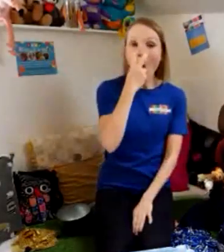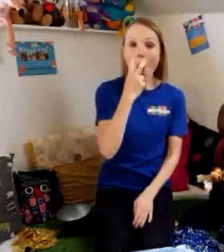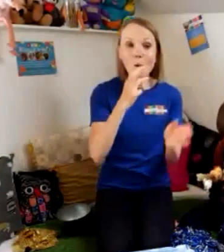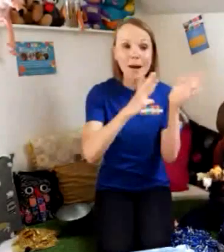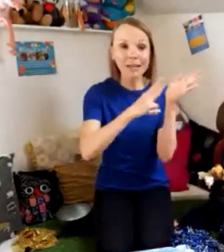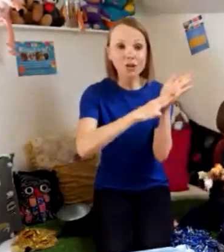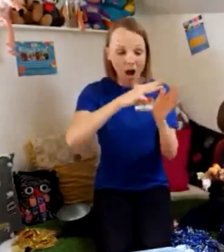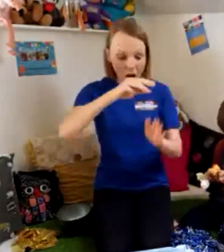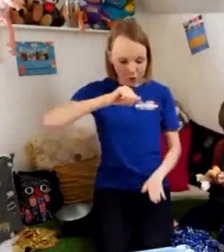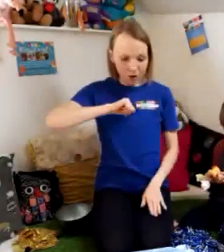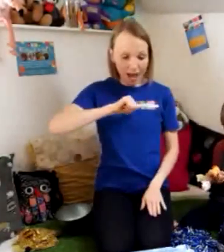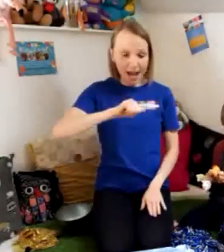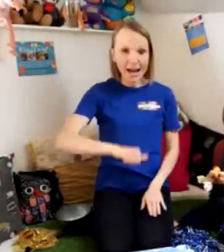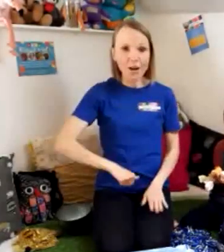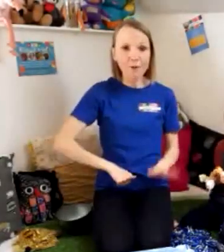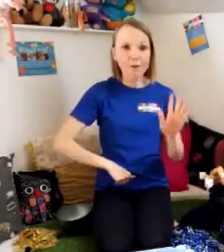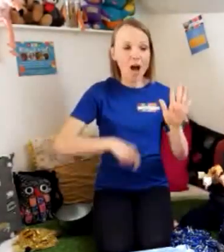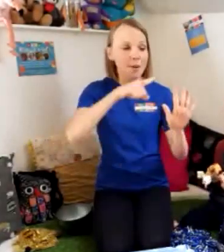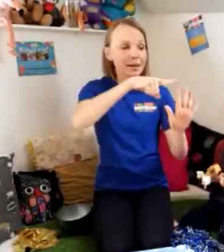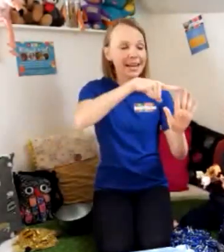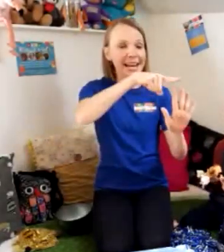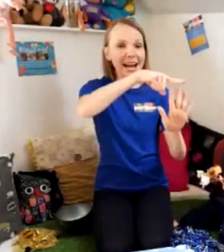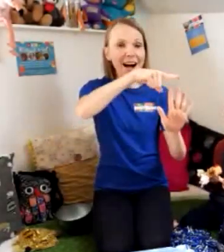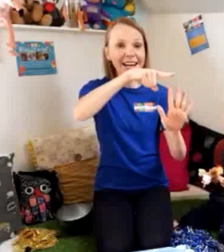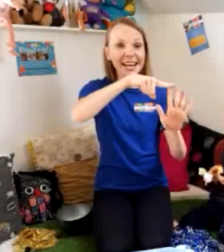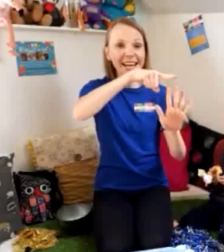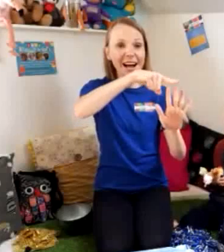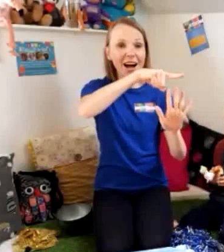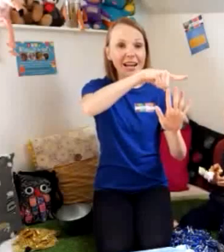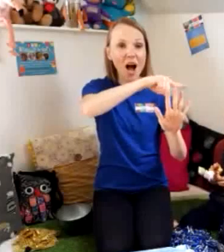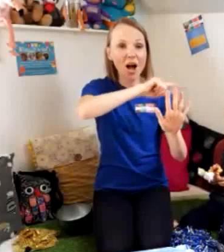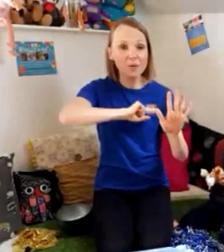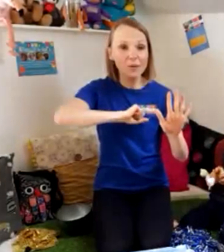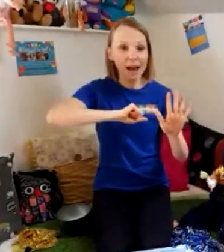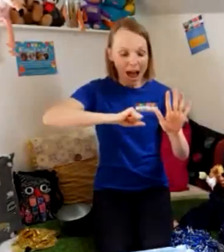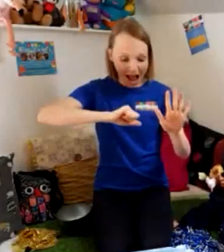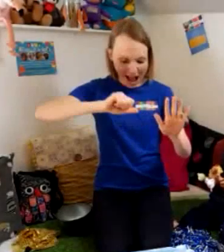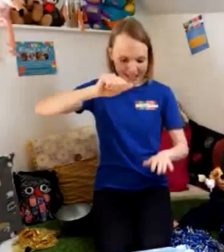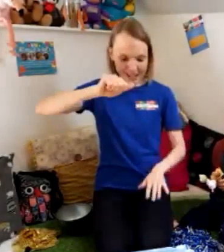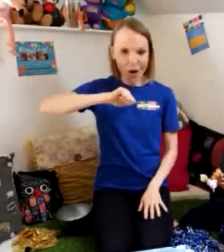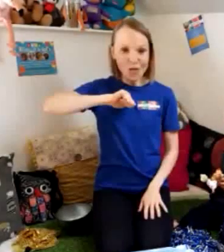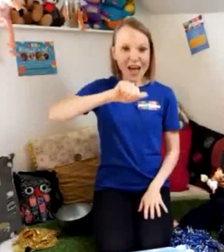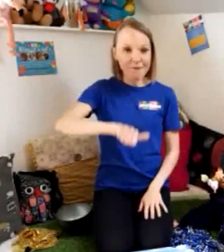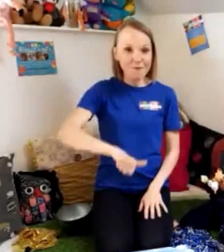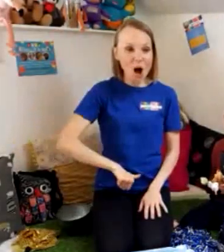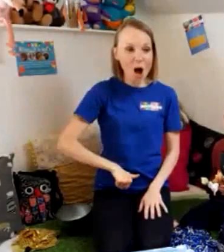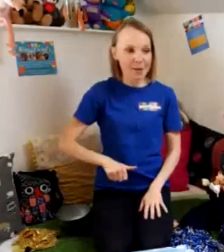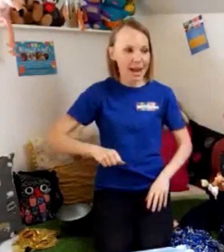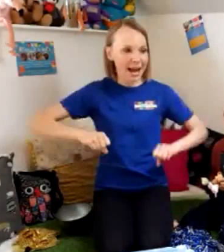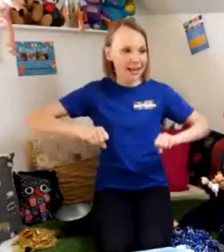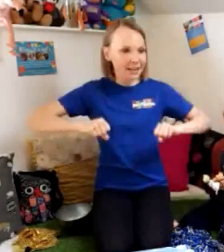Old MacDonald had a farm, E-I-E-I-O. And on that farm he had a